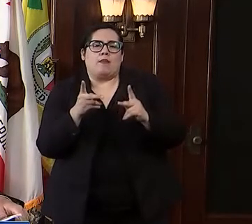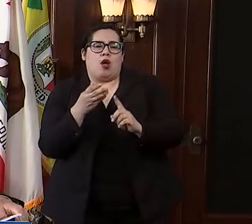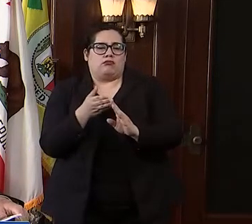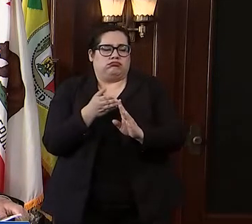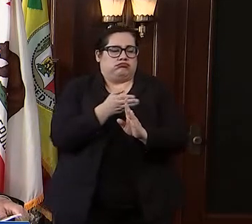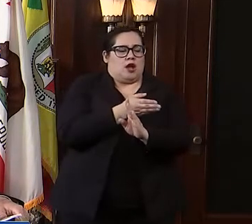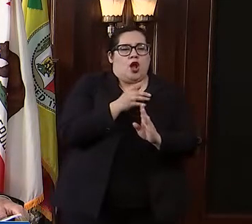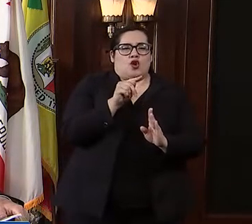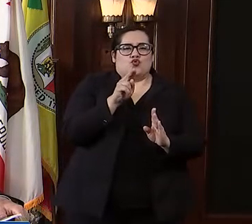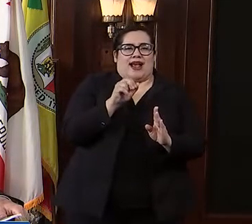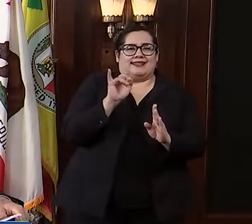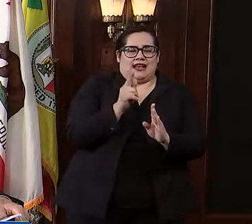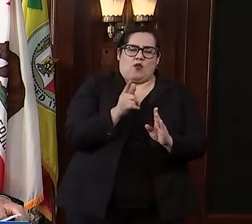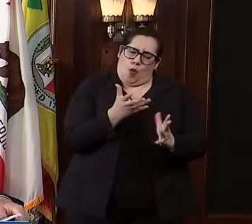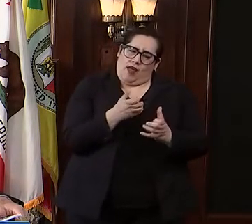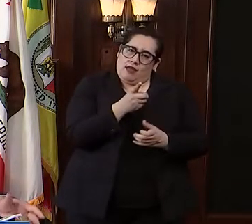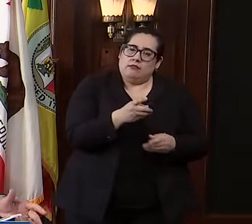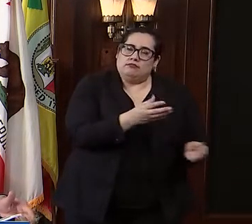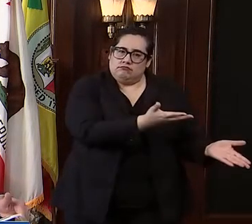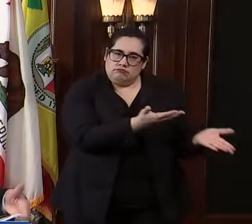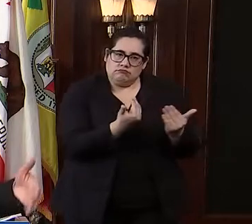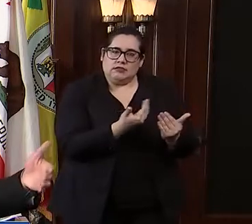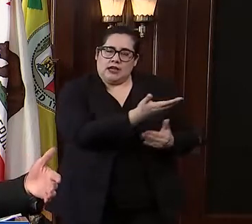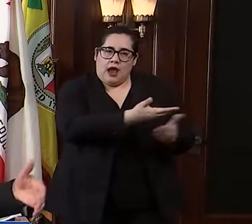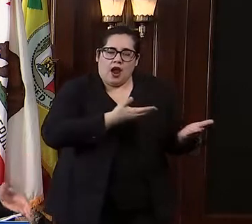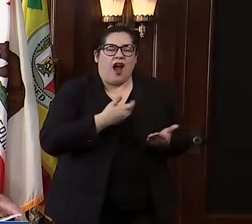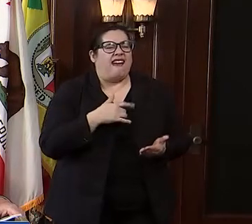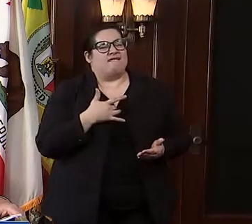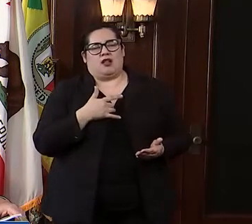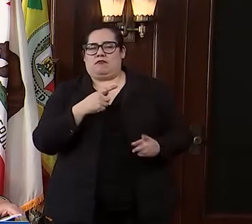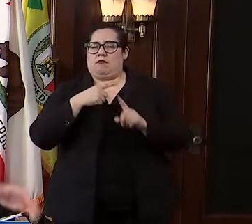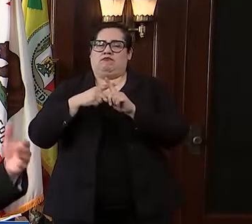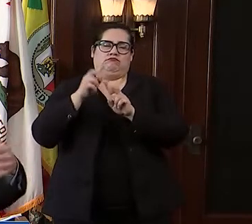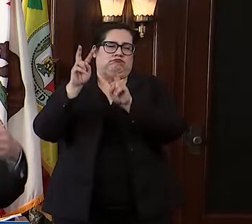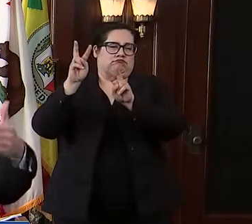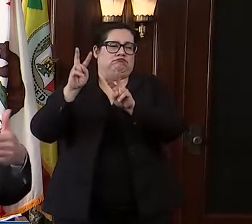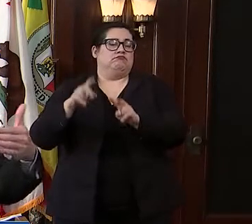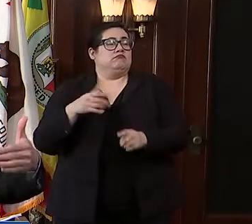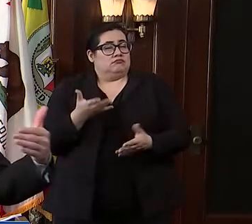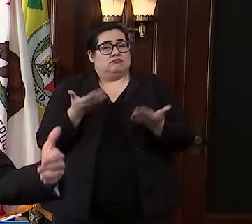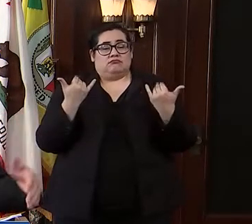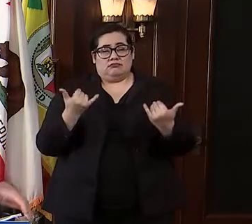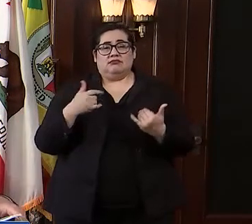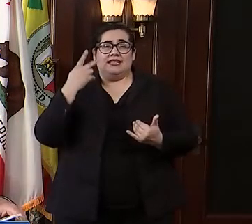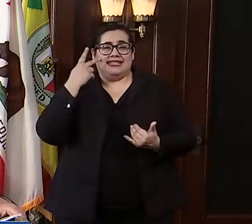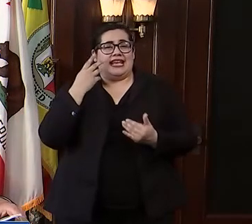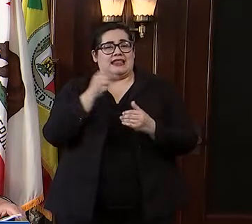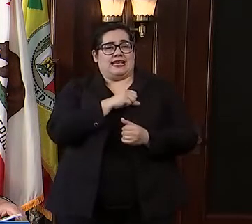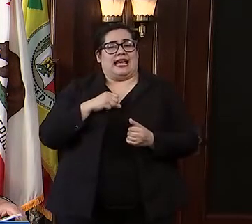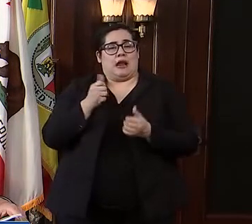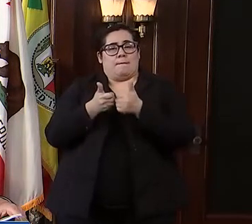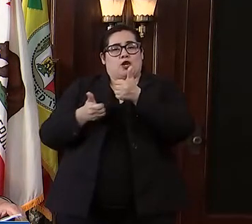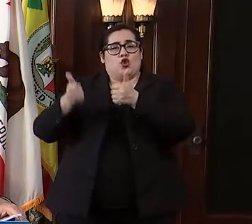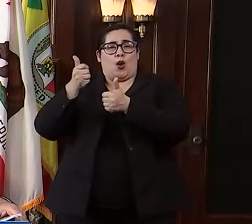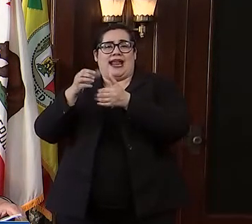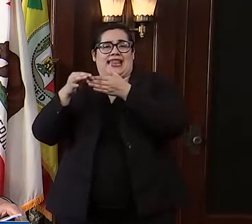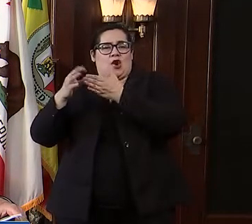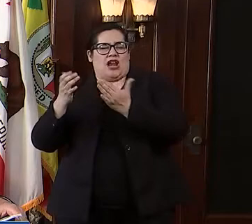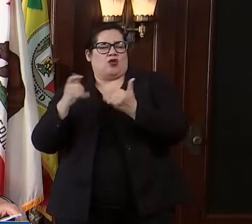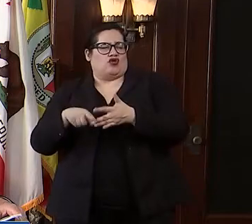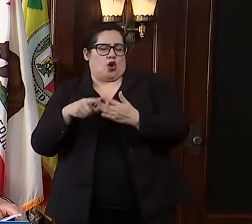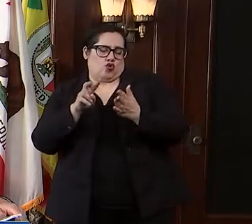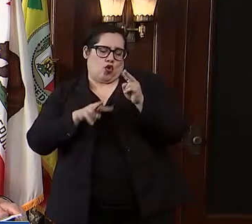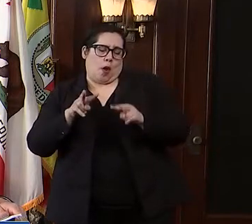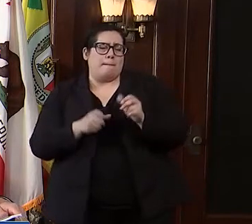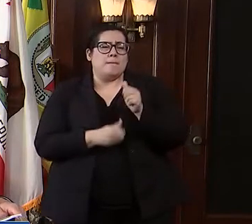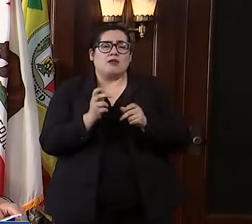very optimistic, and I think by and large, besides Senate Majority Leader, who now I think is beginning to look at it, most folks have said, let's get this